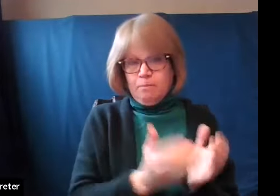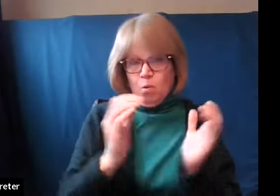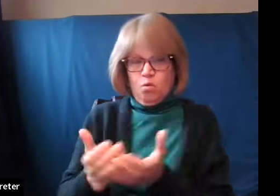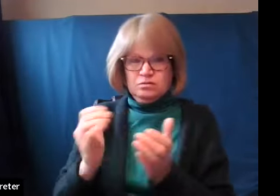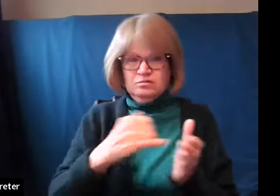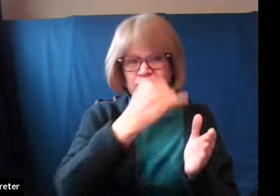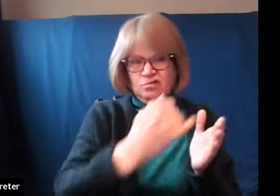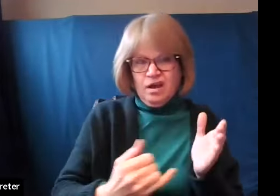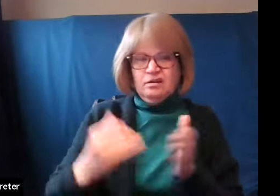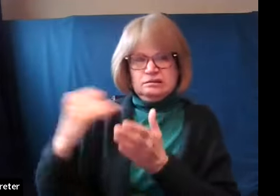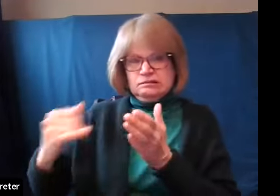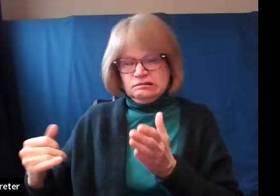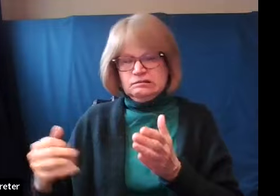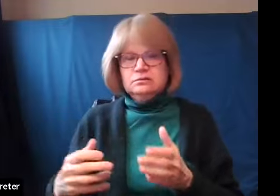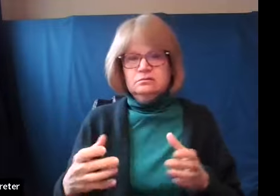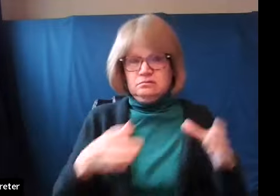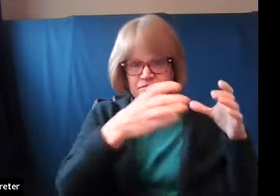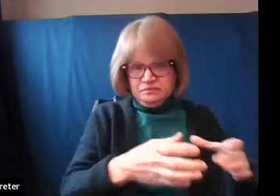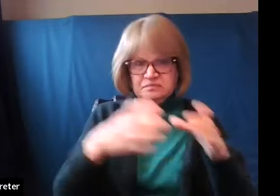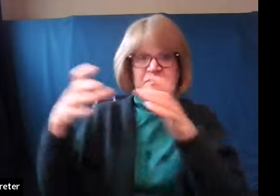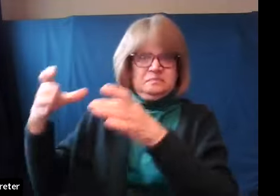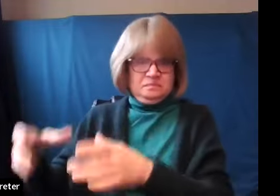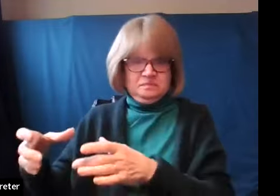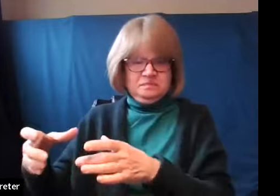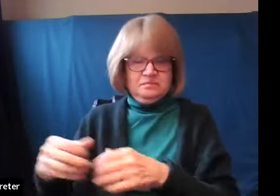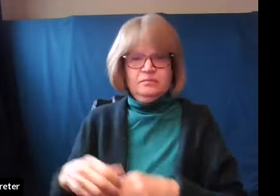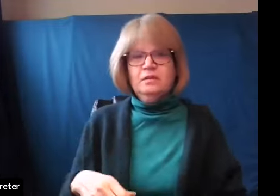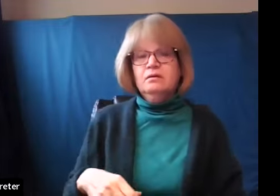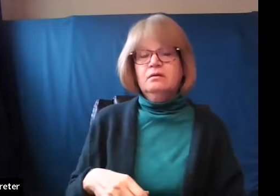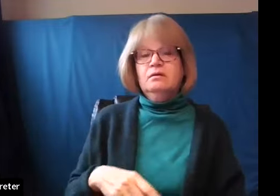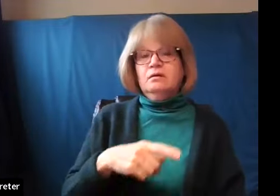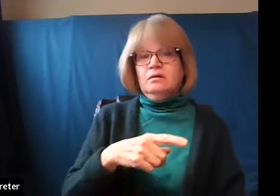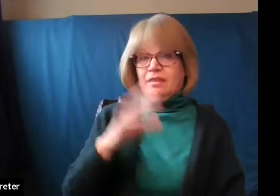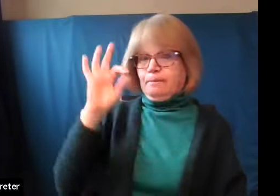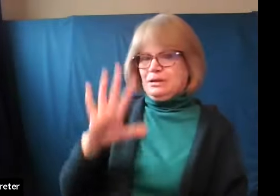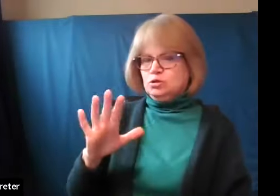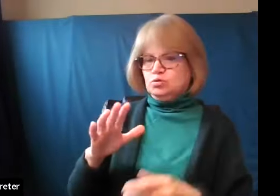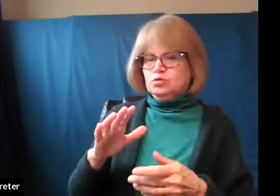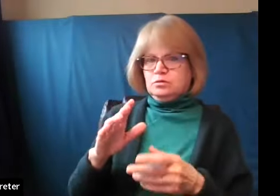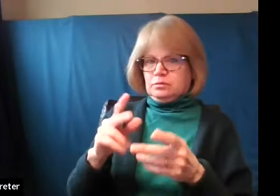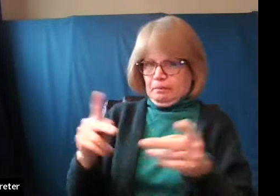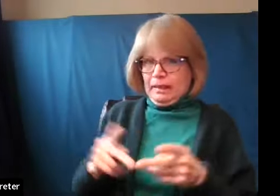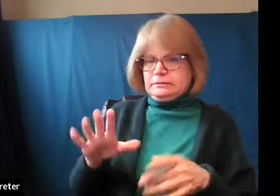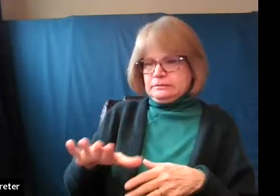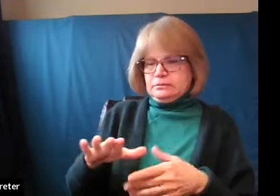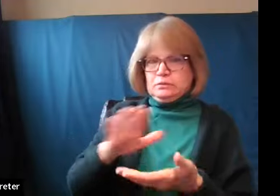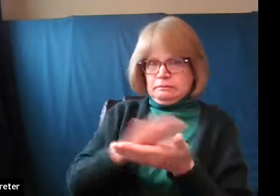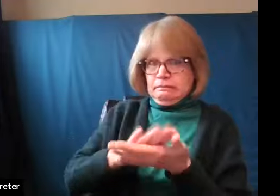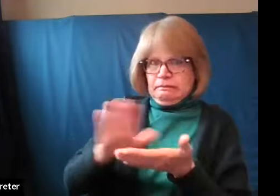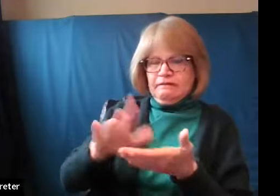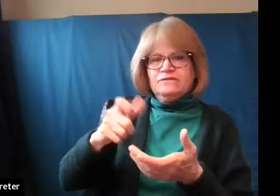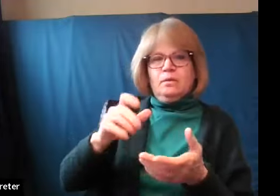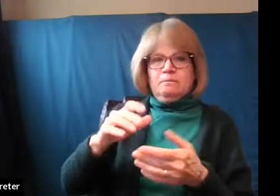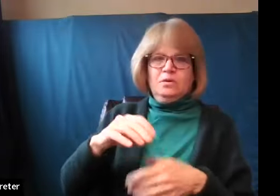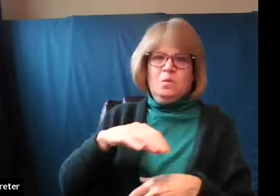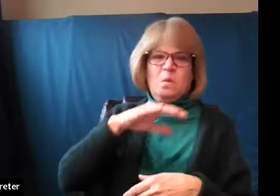and chips along the rim were set at their respective places, the minister's place having been cleared of envelopes and balled up used